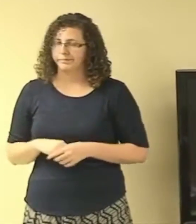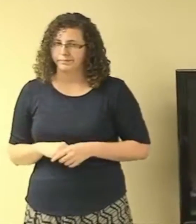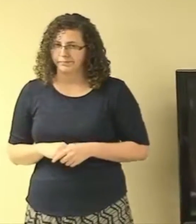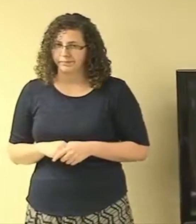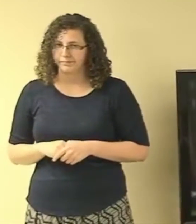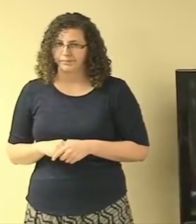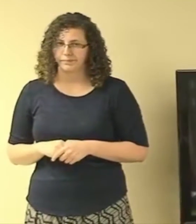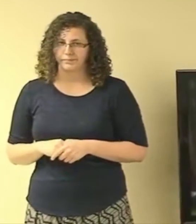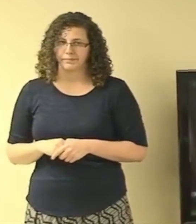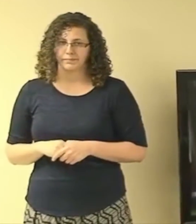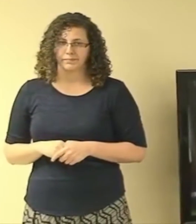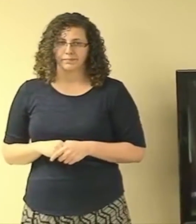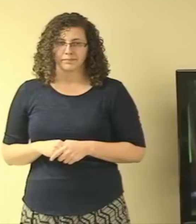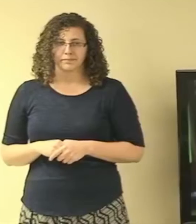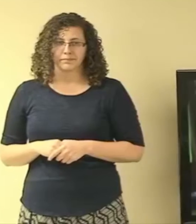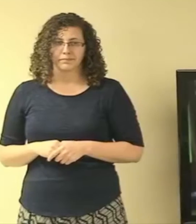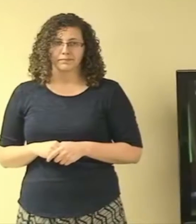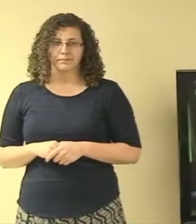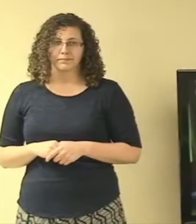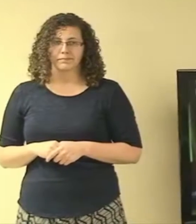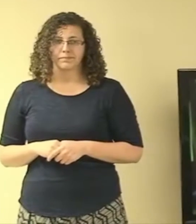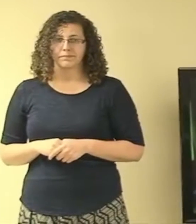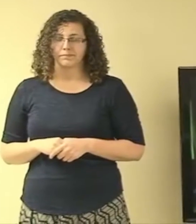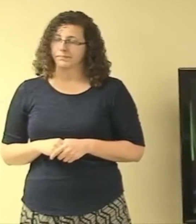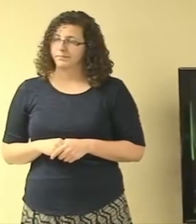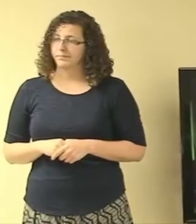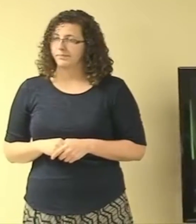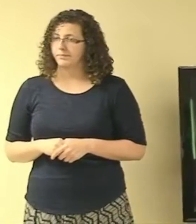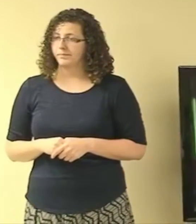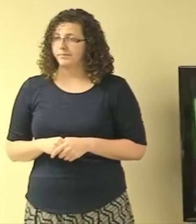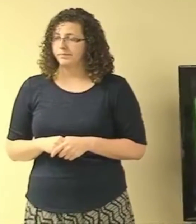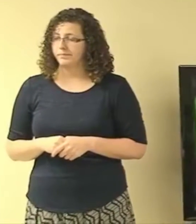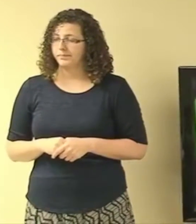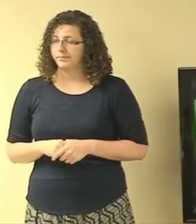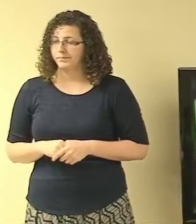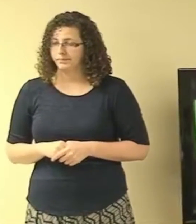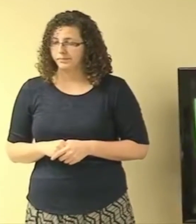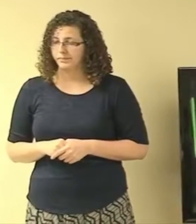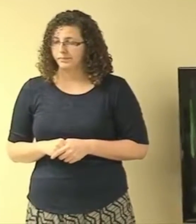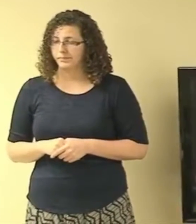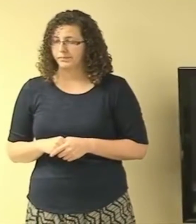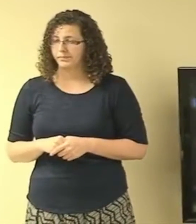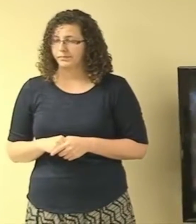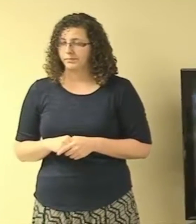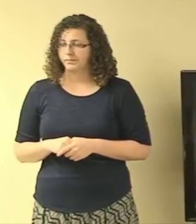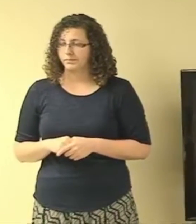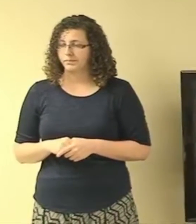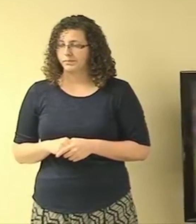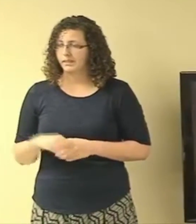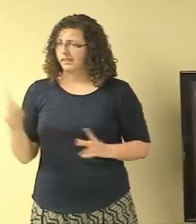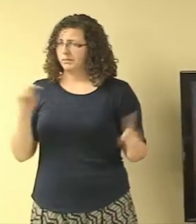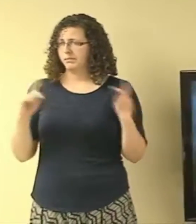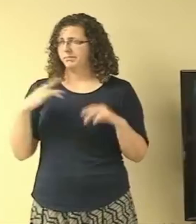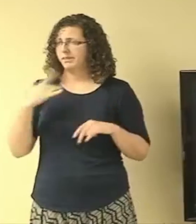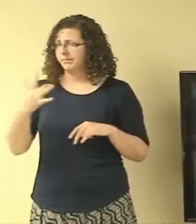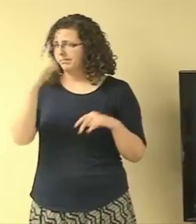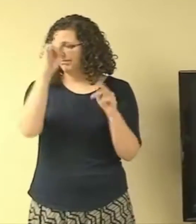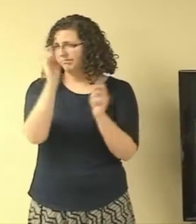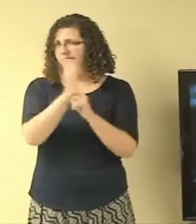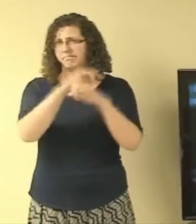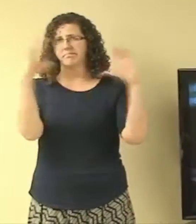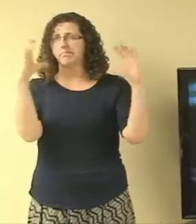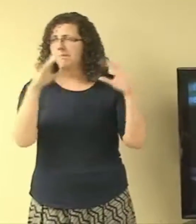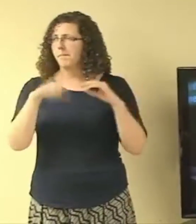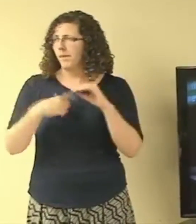about money that's out there. We have this tremendous idea about this particular subject,